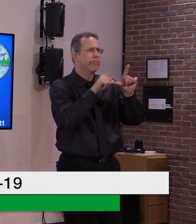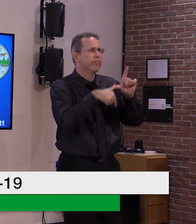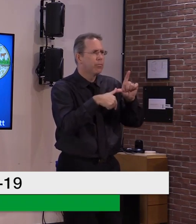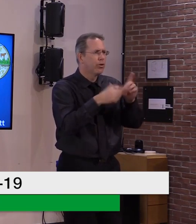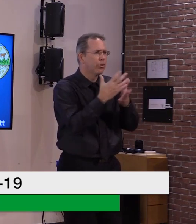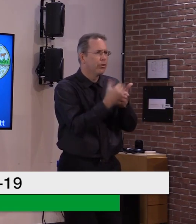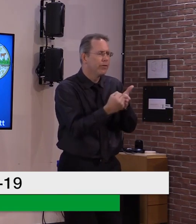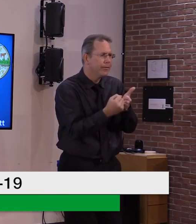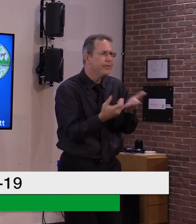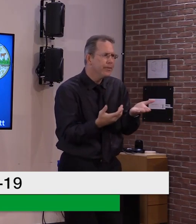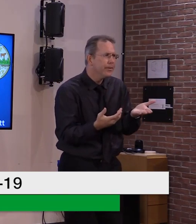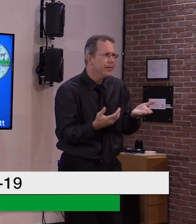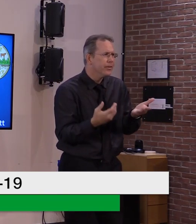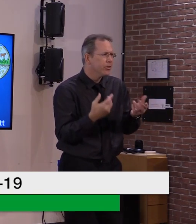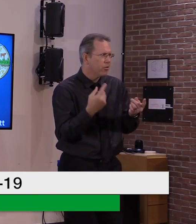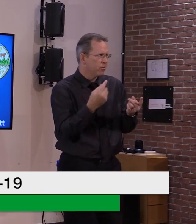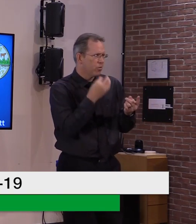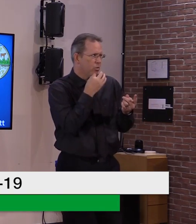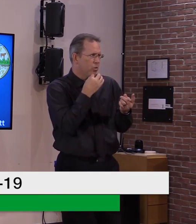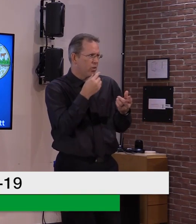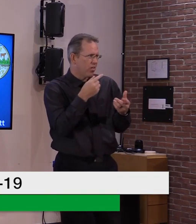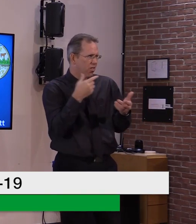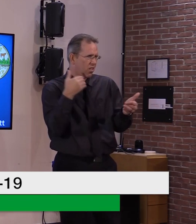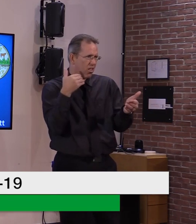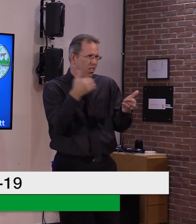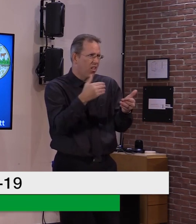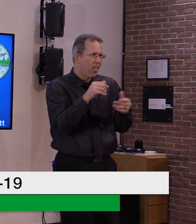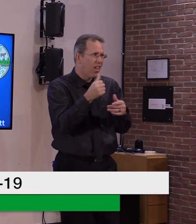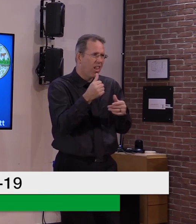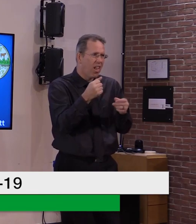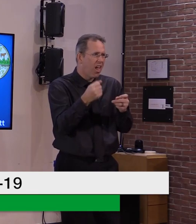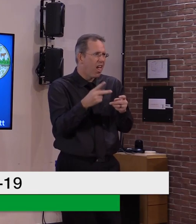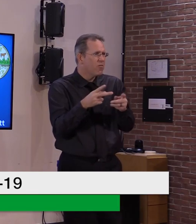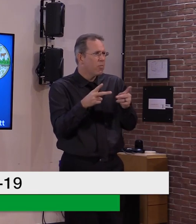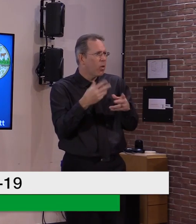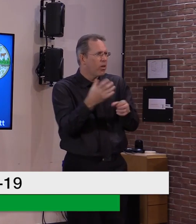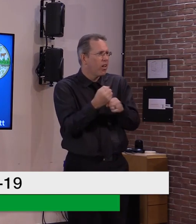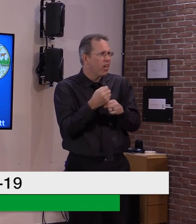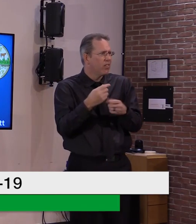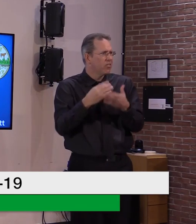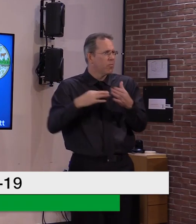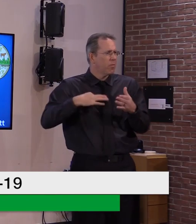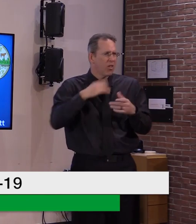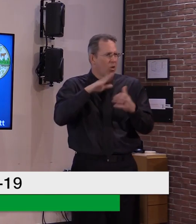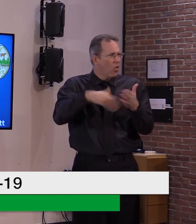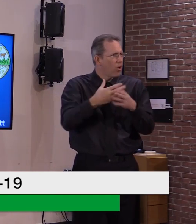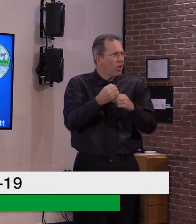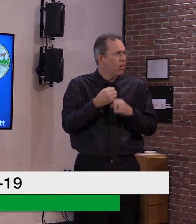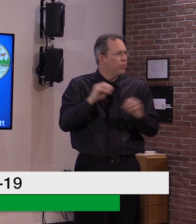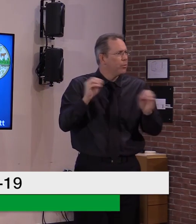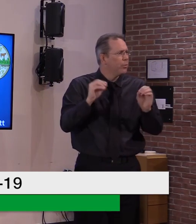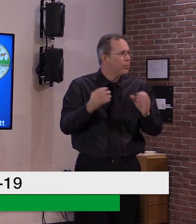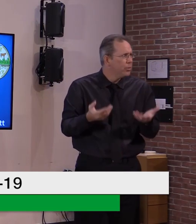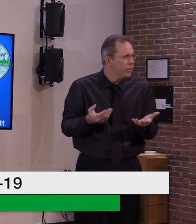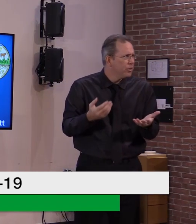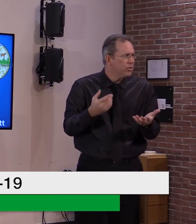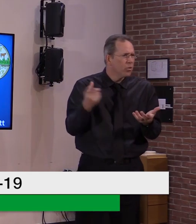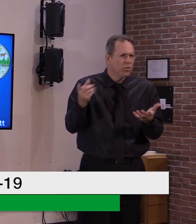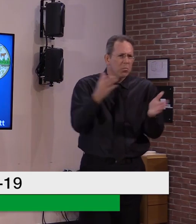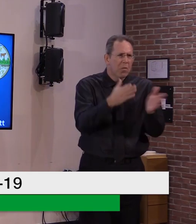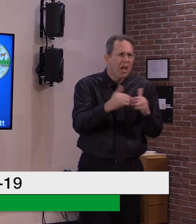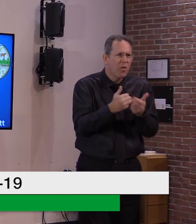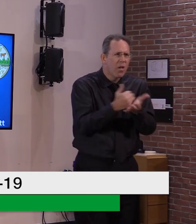who are currently receiving benefits is there any plan at all to provide additional